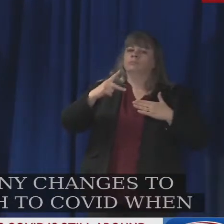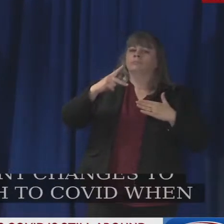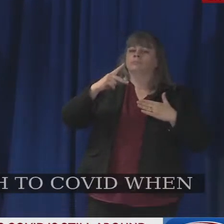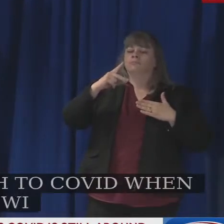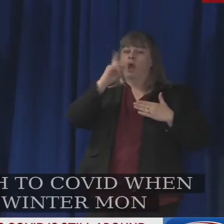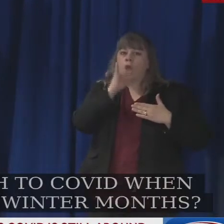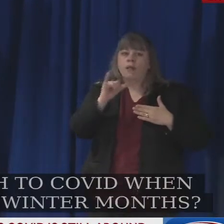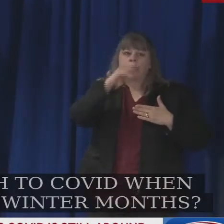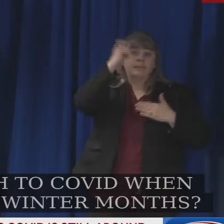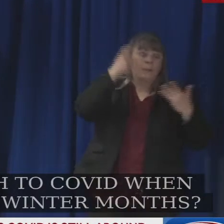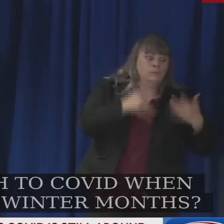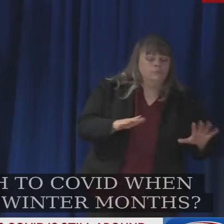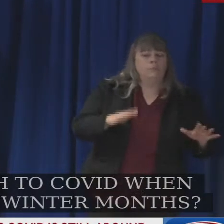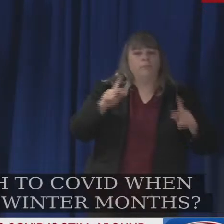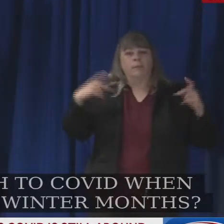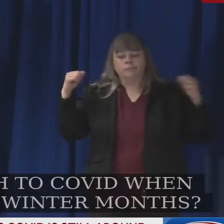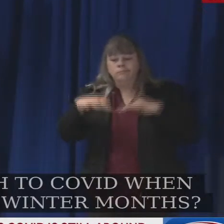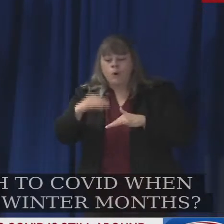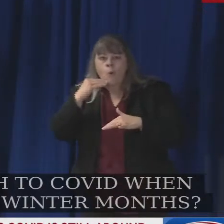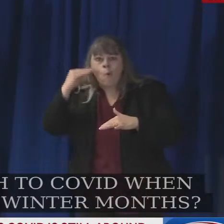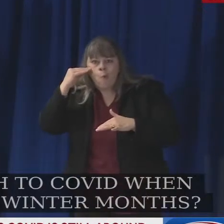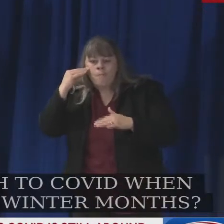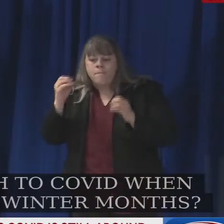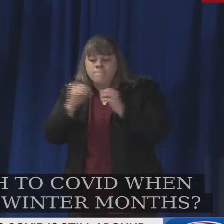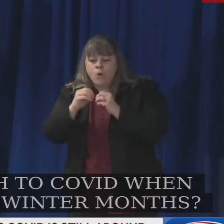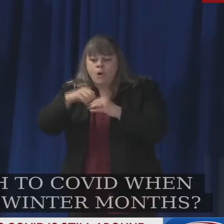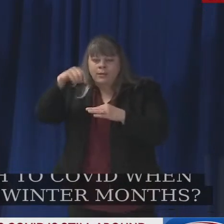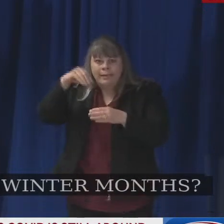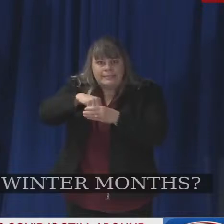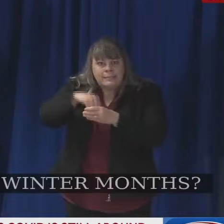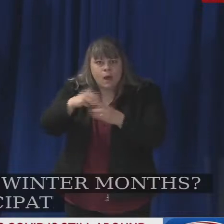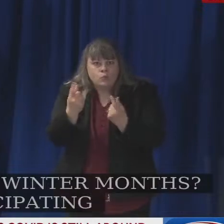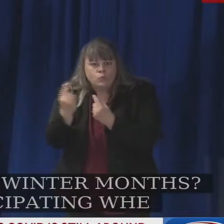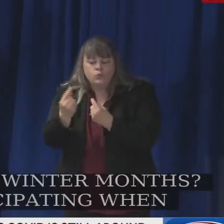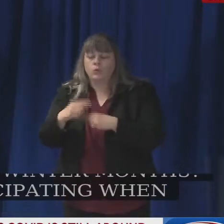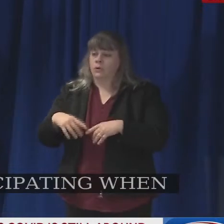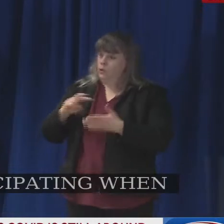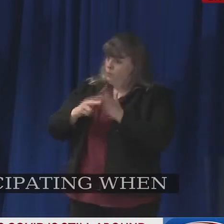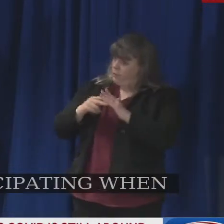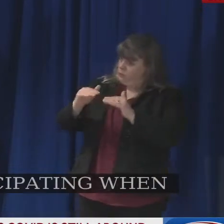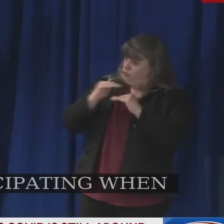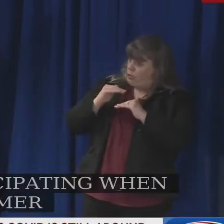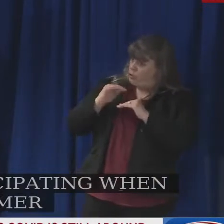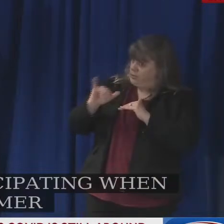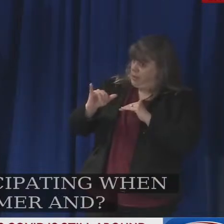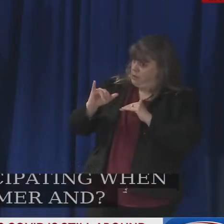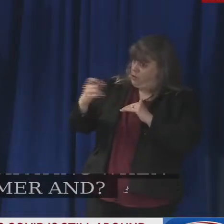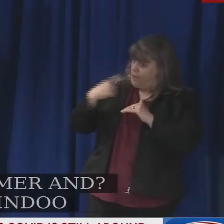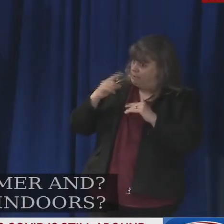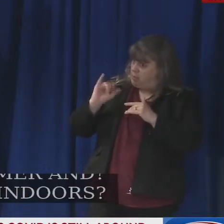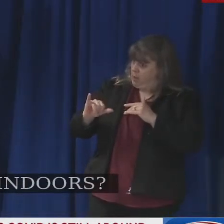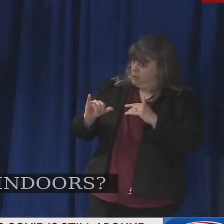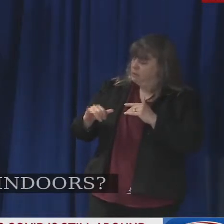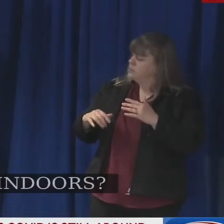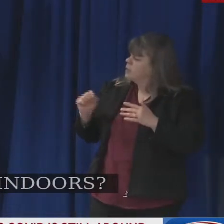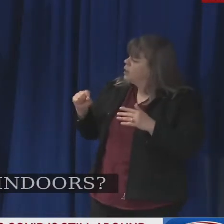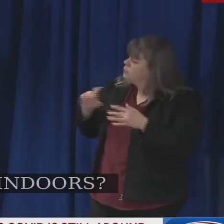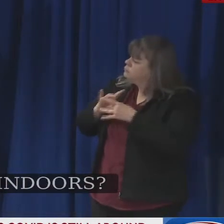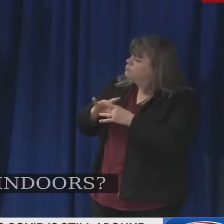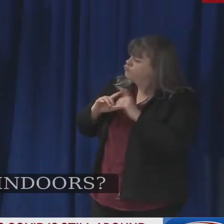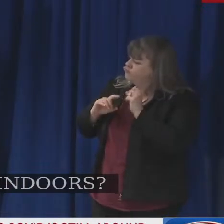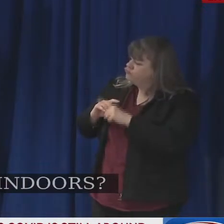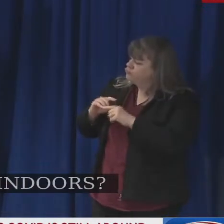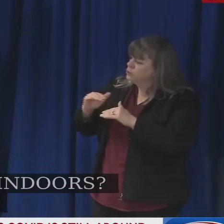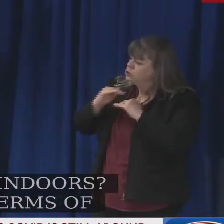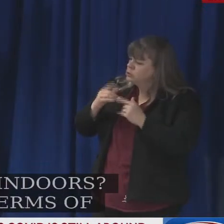and theoretically cases could go up? You mean in terms of restrictions and things of that nature? Is that where you're going? Yeah, restrictions. No, right now we're not anticipating any of that.